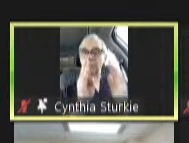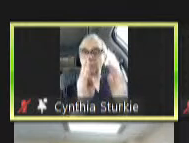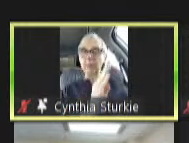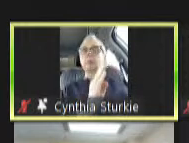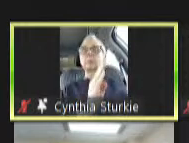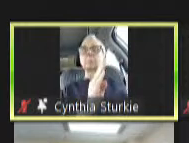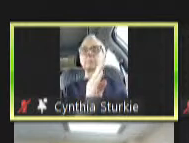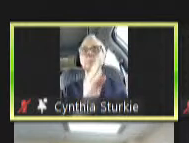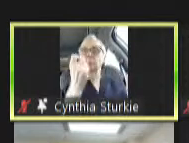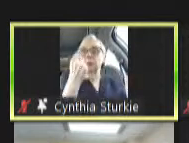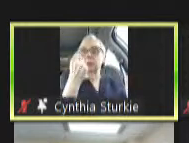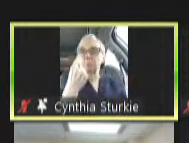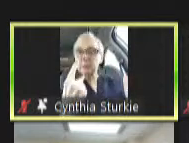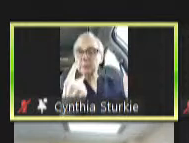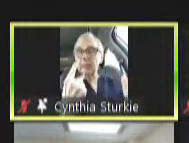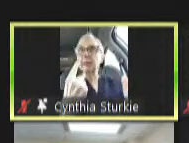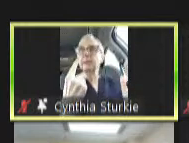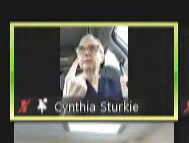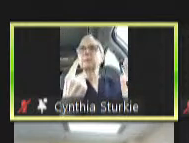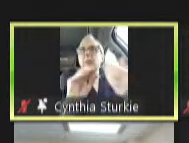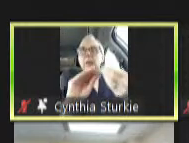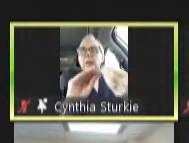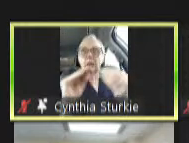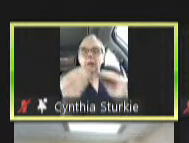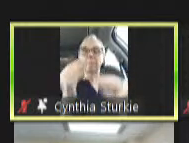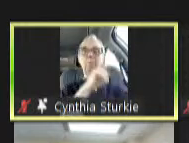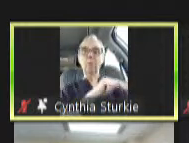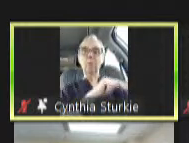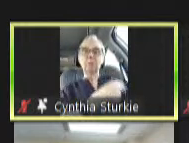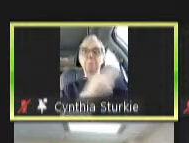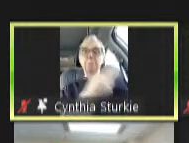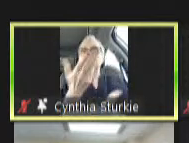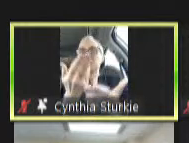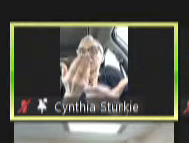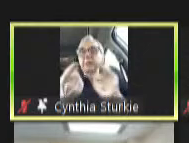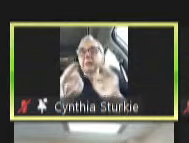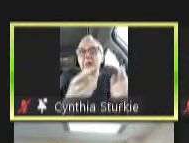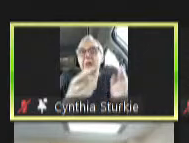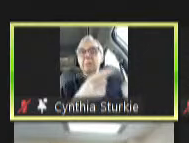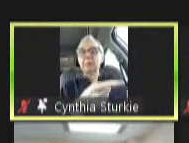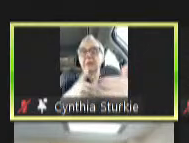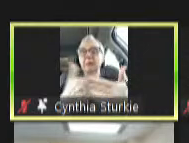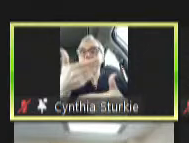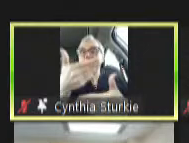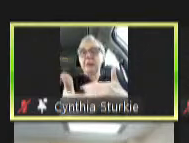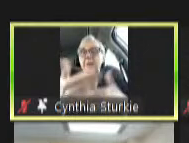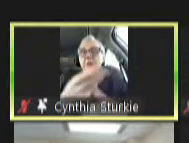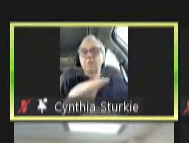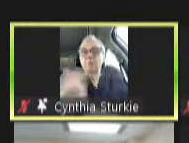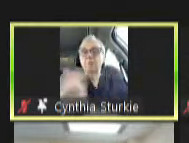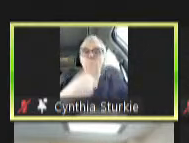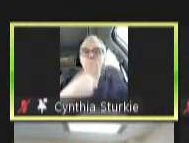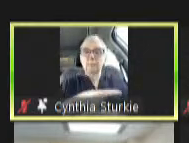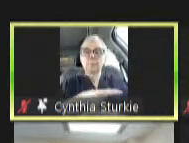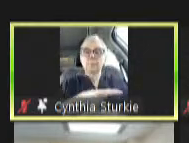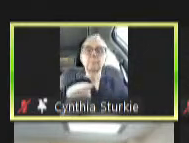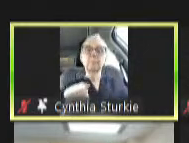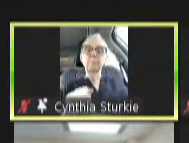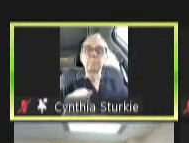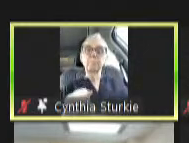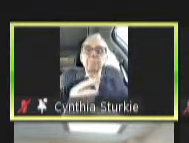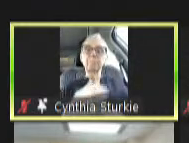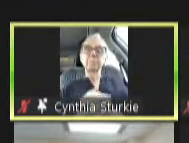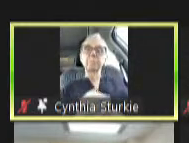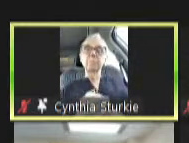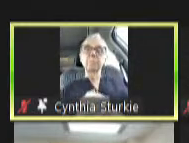trying to understand what the number of hospitalizations might look like in the coming days. Next slide, please. All